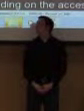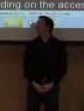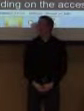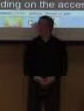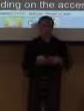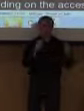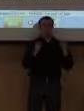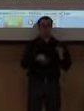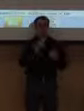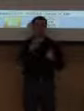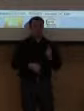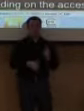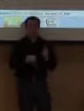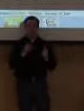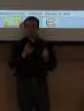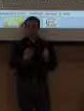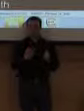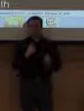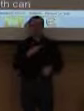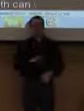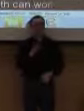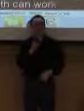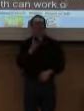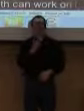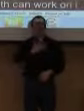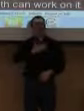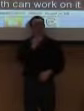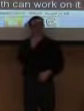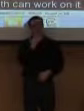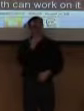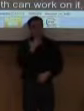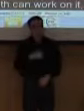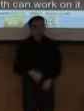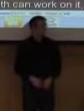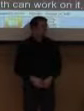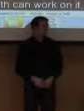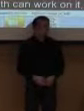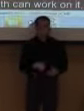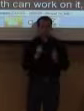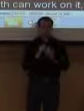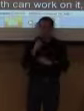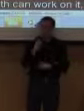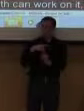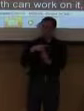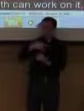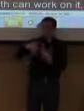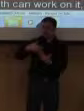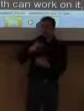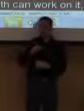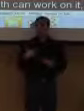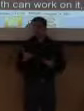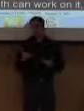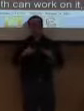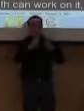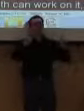The last feature I want to mention, I found to be my absolute favorite feature in the Google Plus Hangout, and that is the screen share